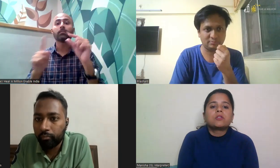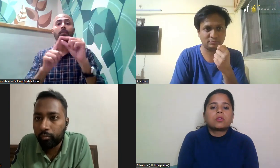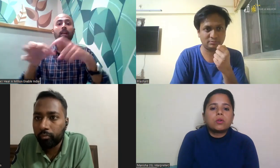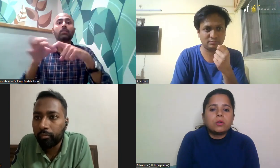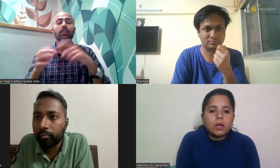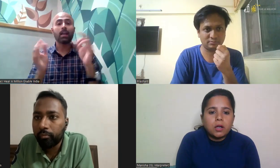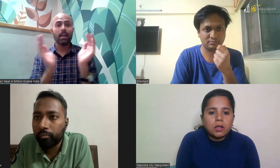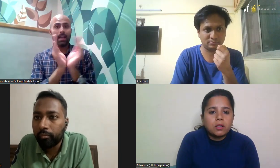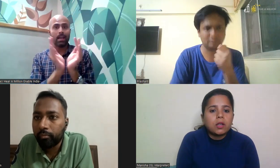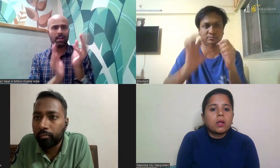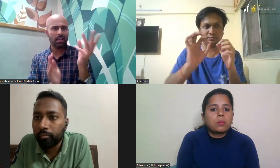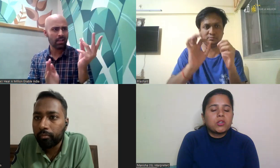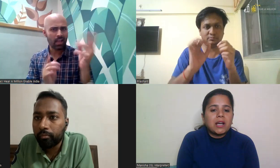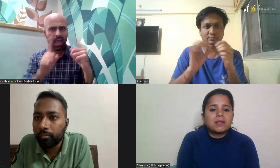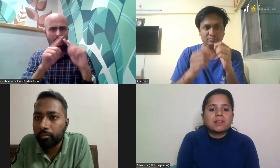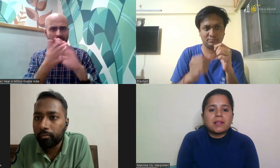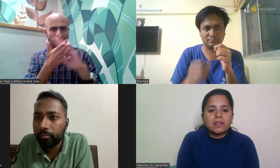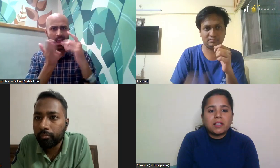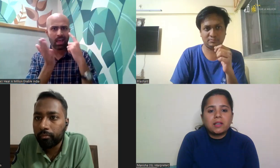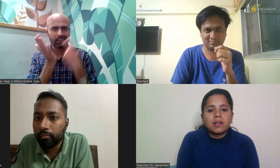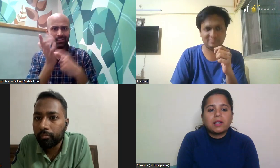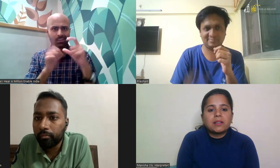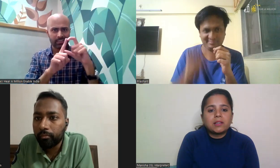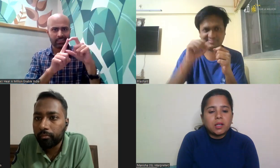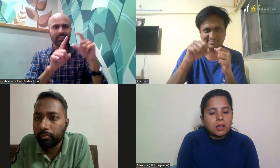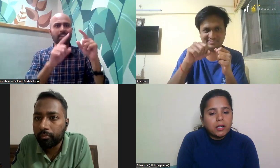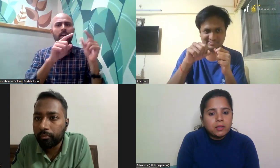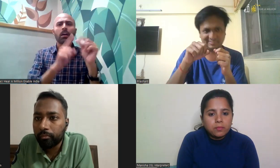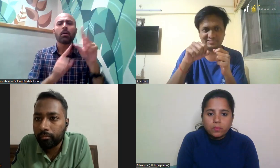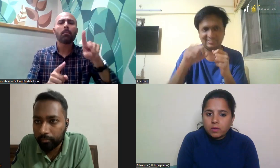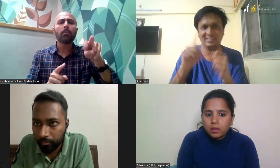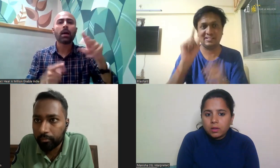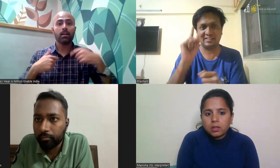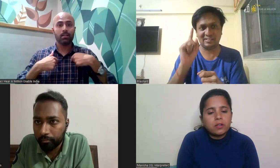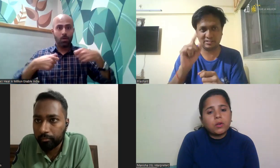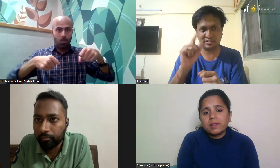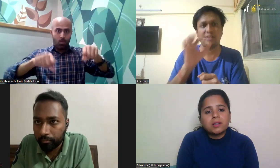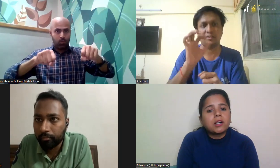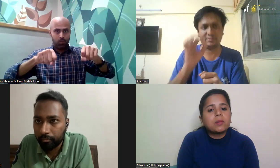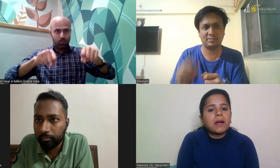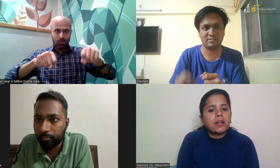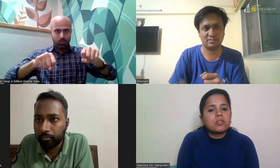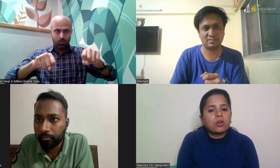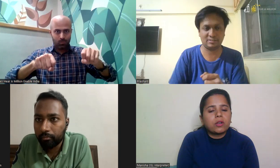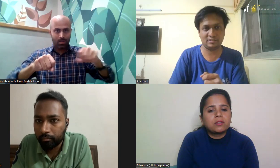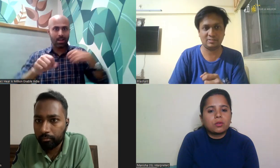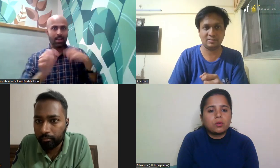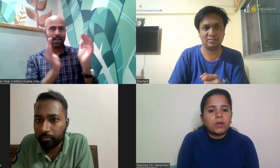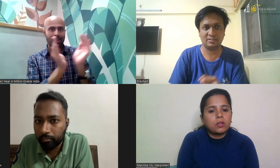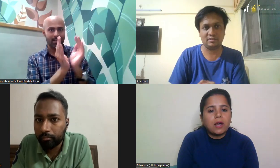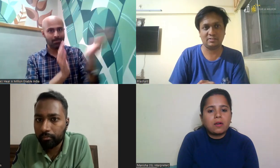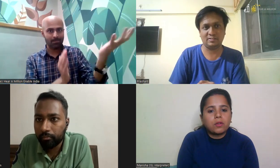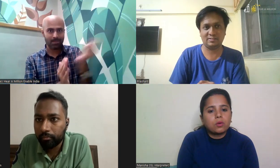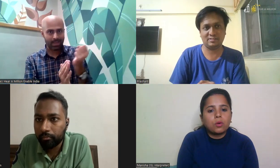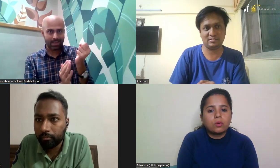again. So, Prashant is asking, like the what is the third party insurance?